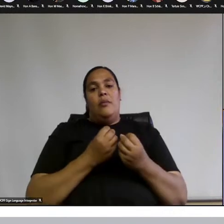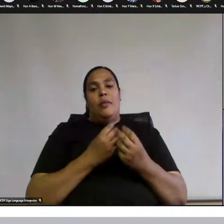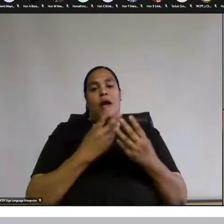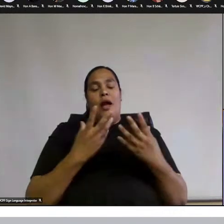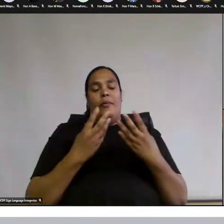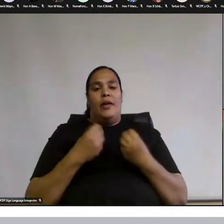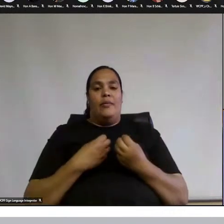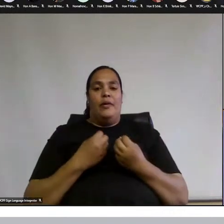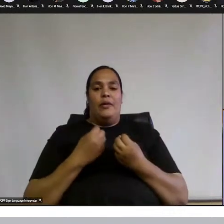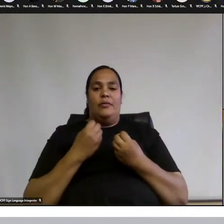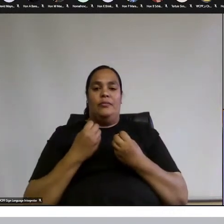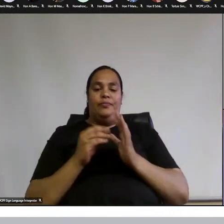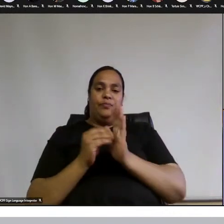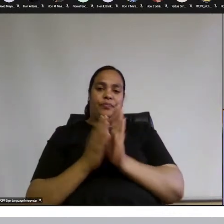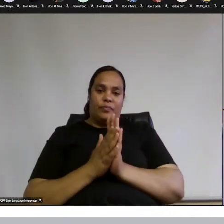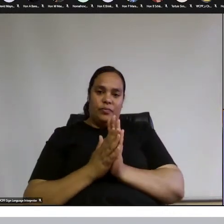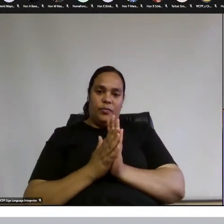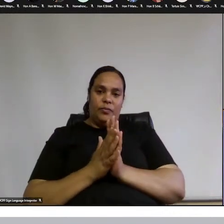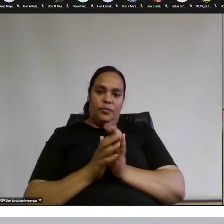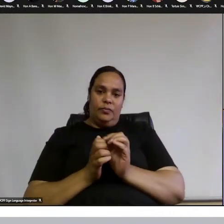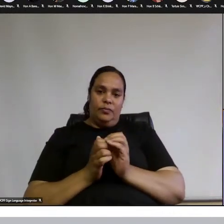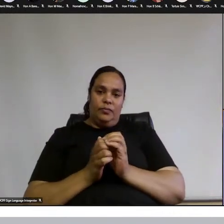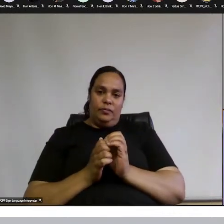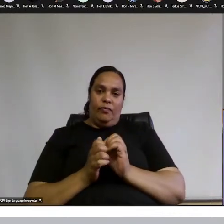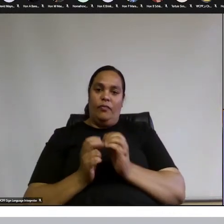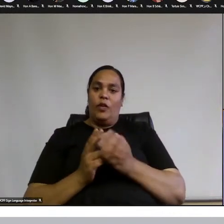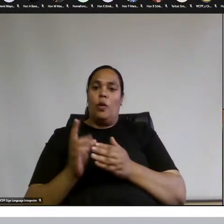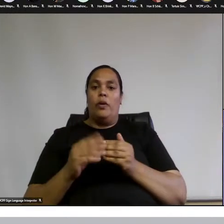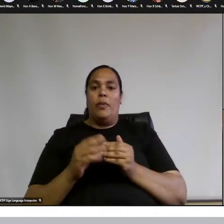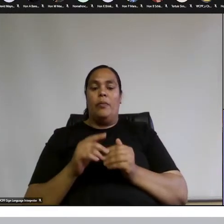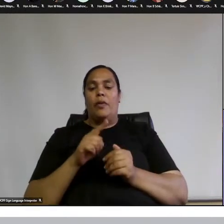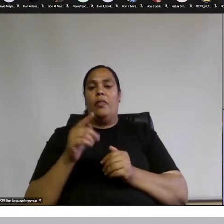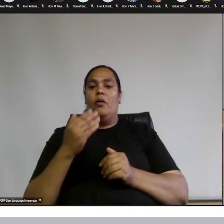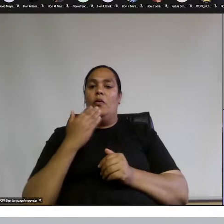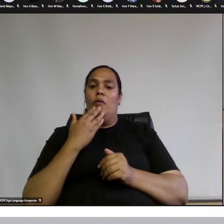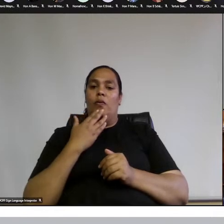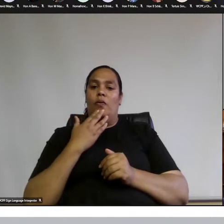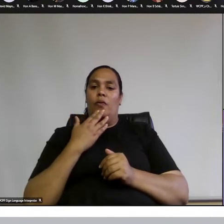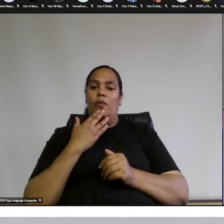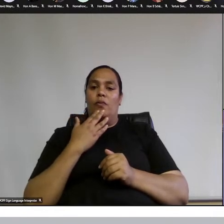figures that I've recorded. Honourable